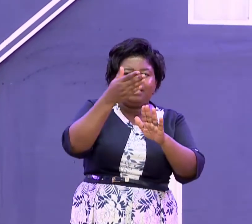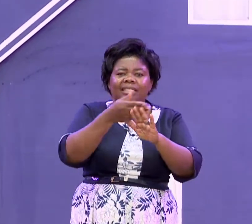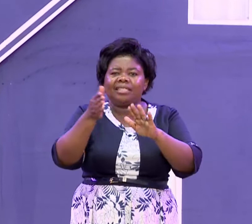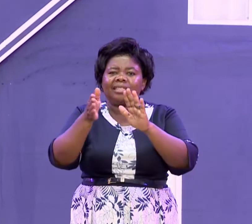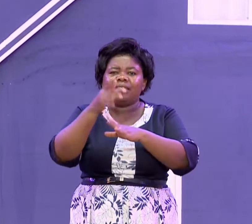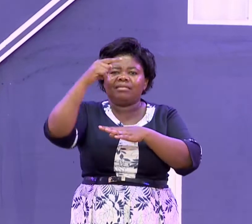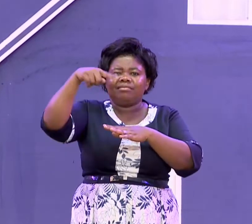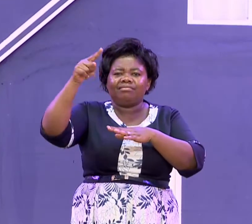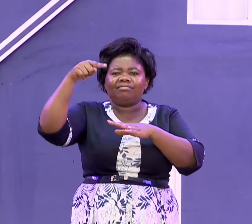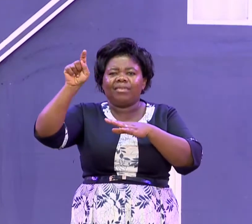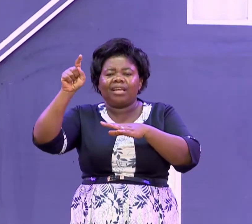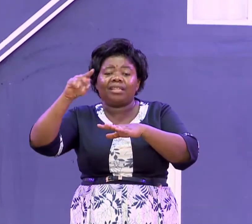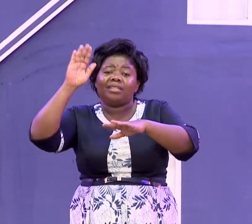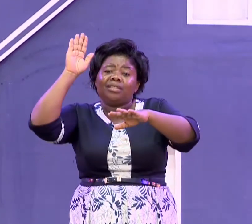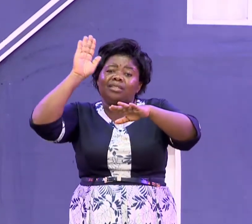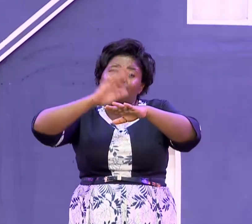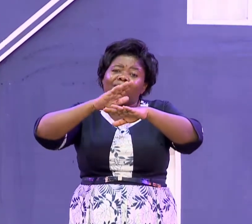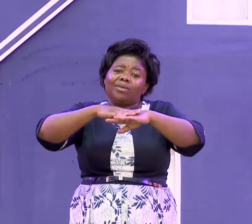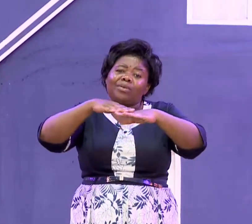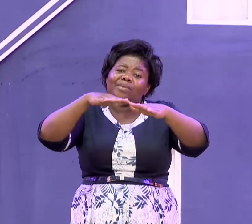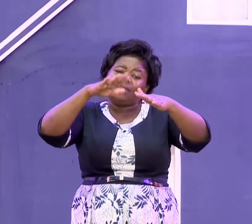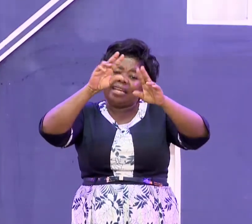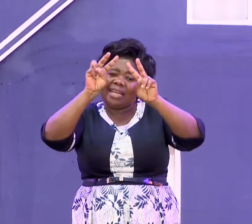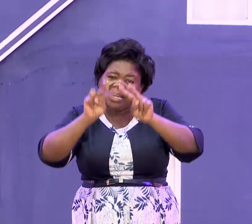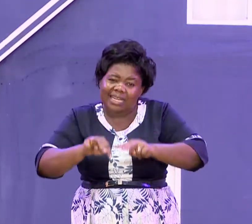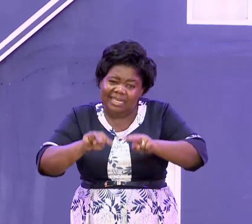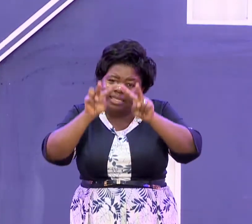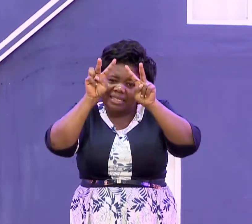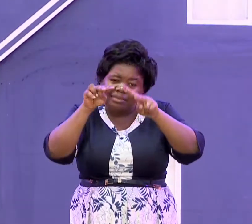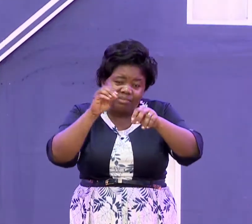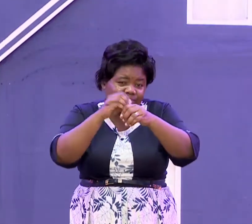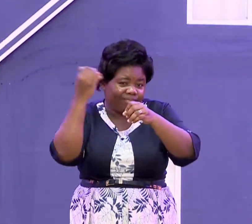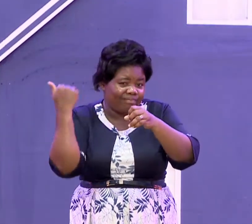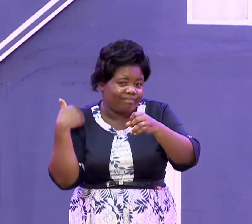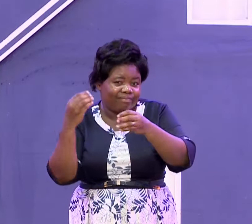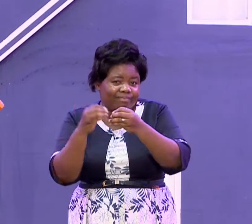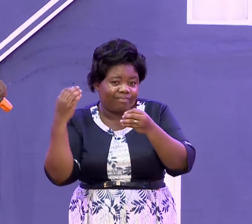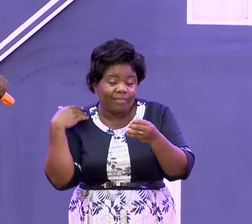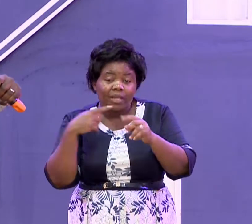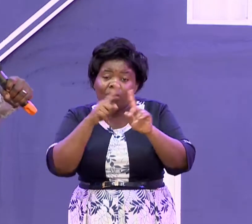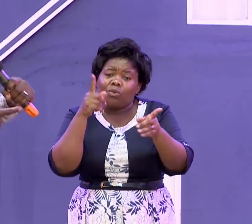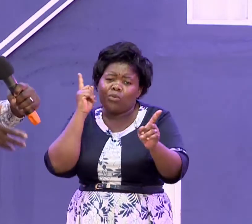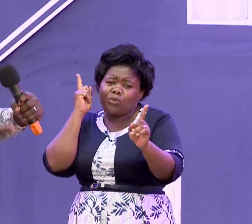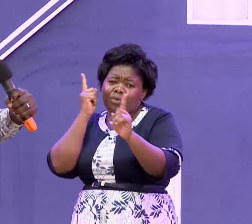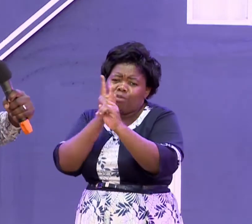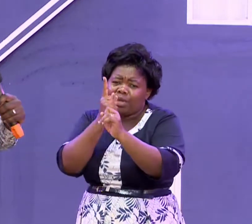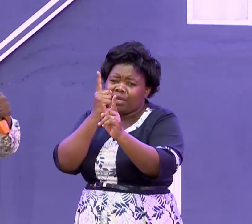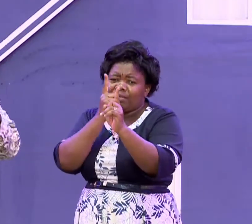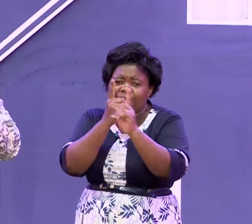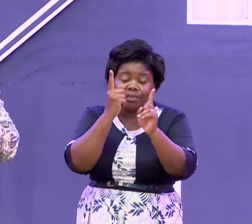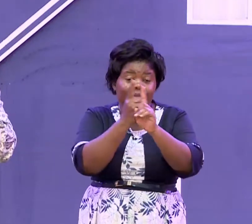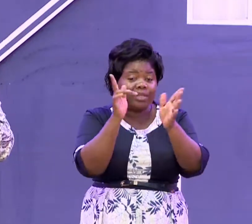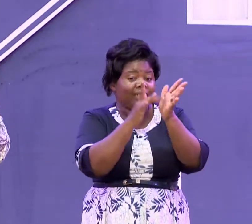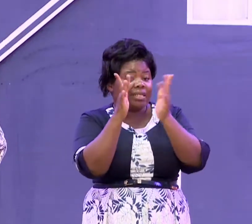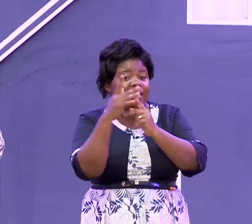the brothers. But kebera kwa baboluganda basinga yo wansi. We are meeting Jesus daily. To sink on a